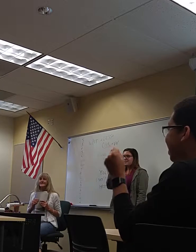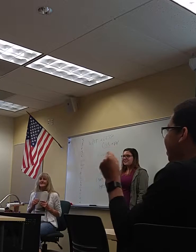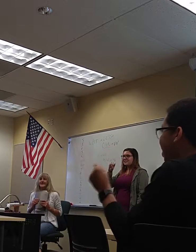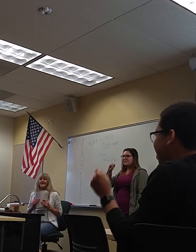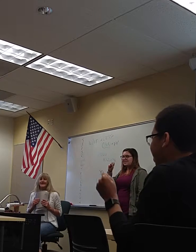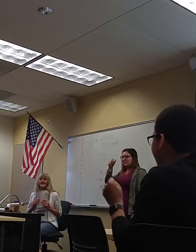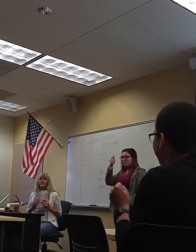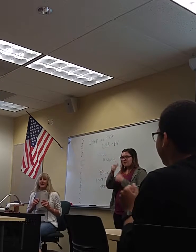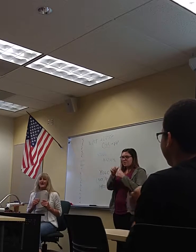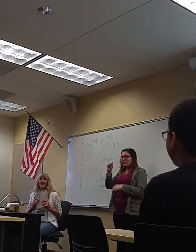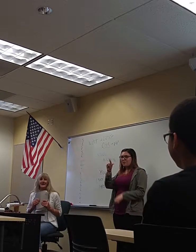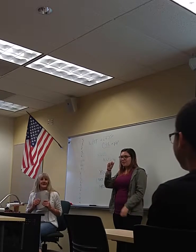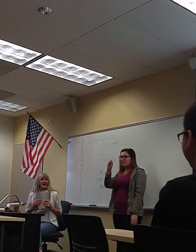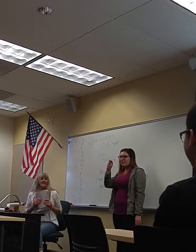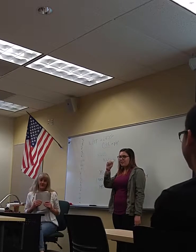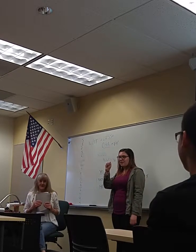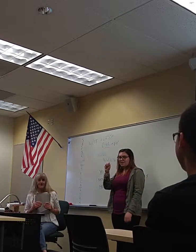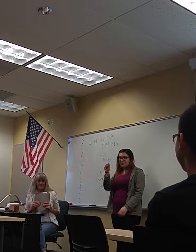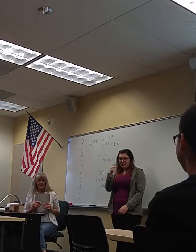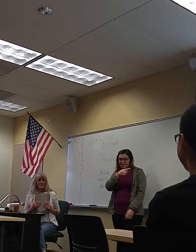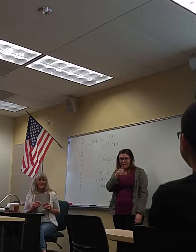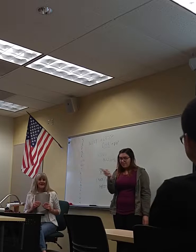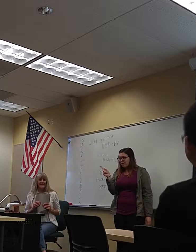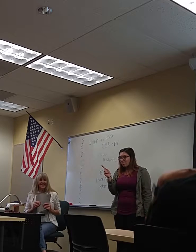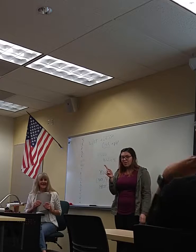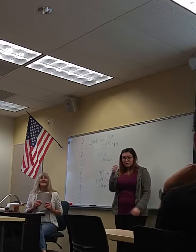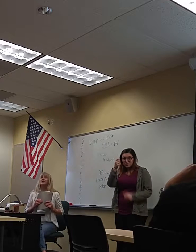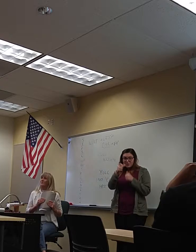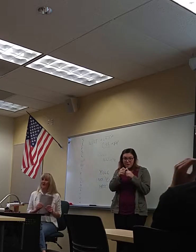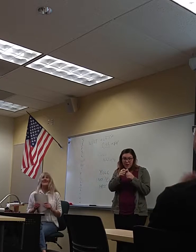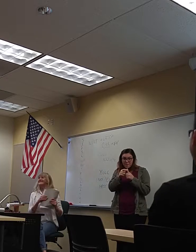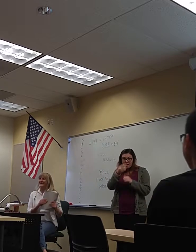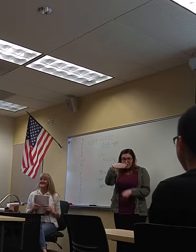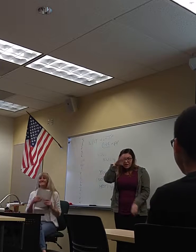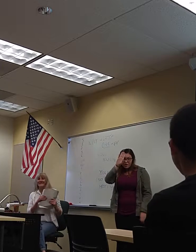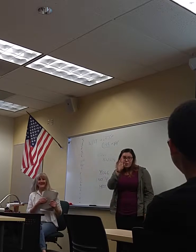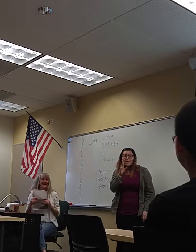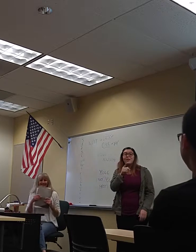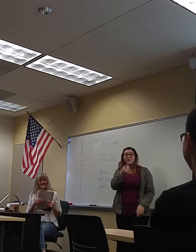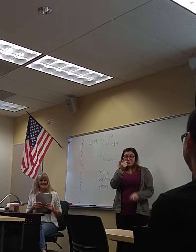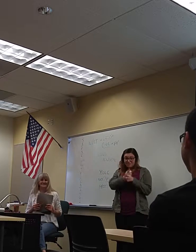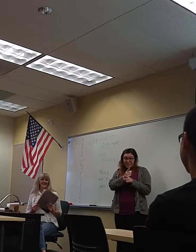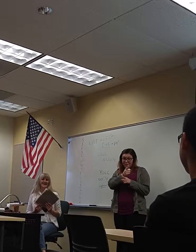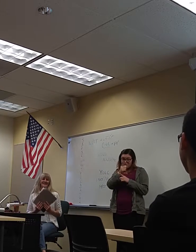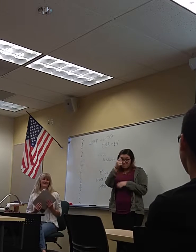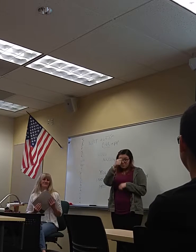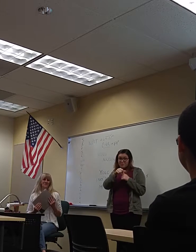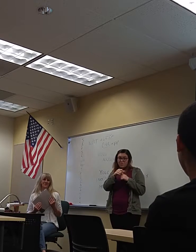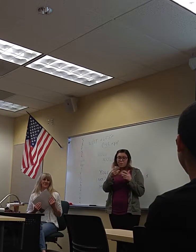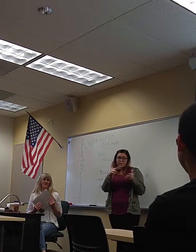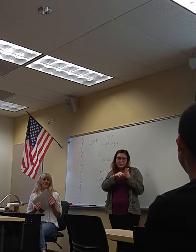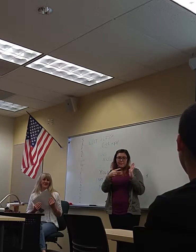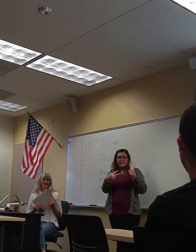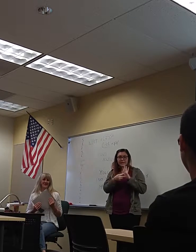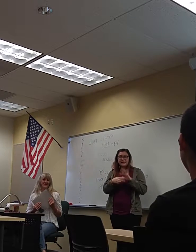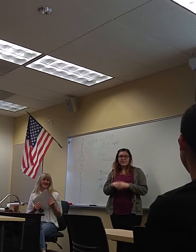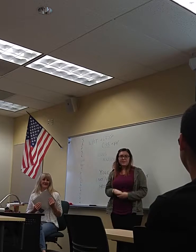Oh, anybody? Do you remember, Eric? What does metathesis mean? Metathesis or metathesis